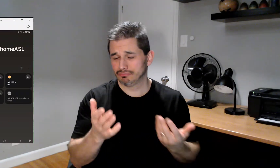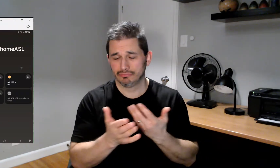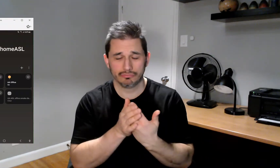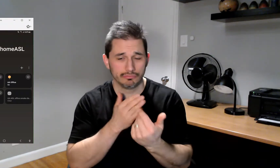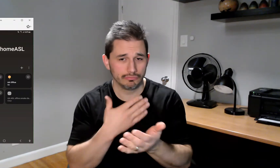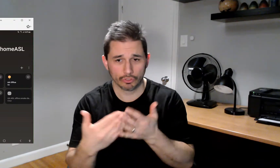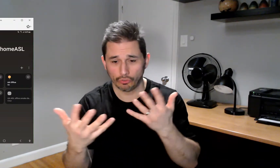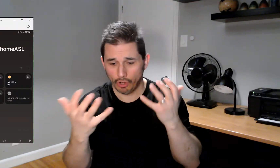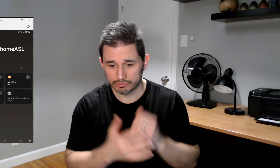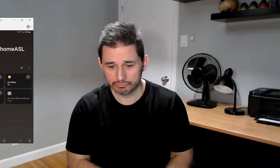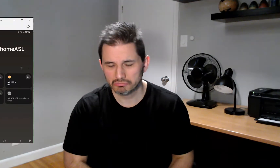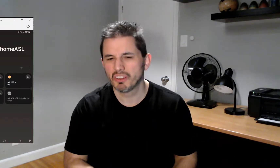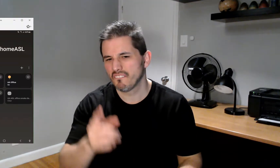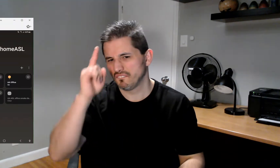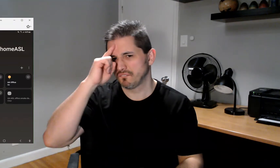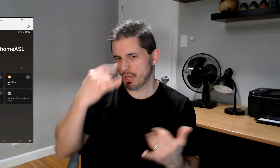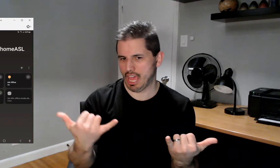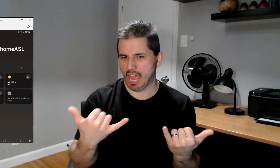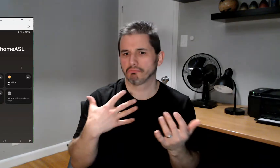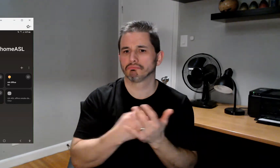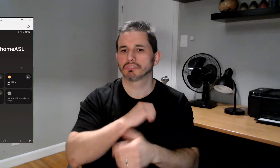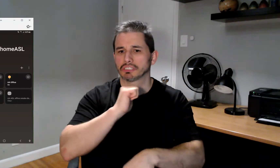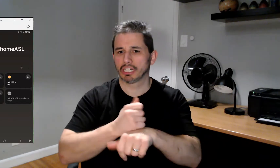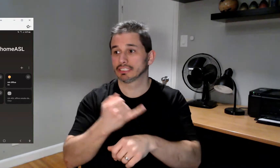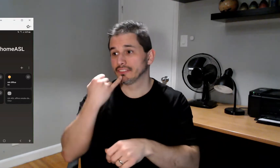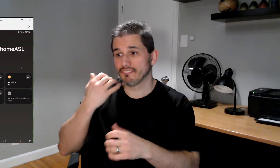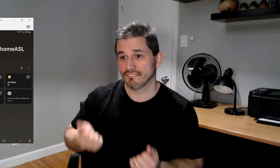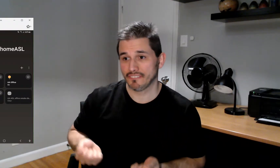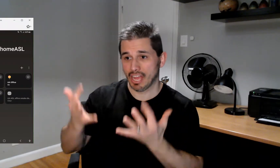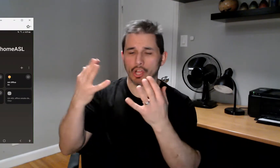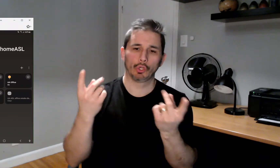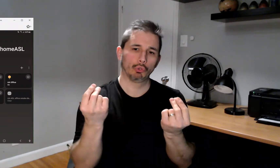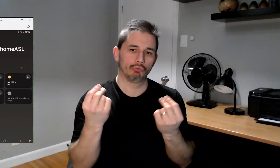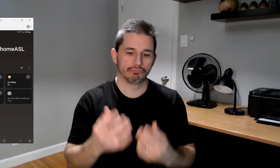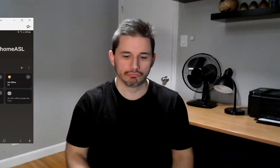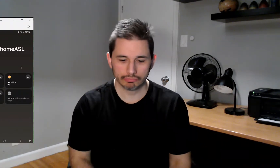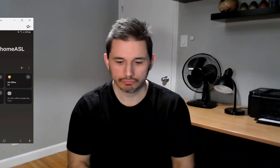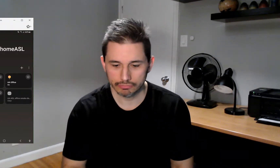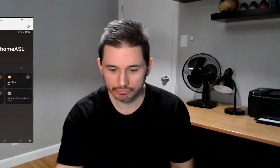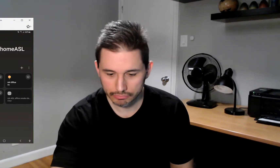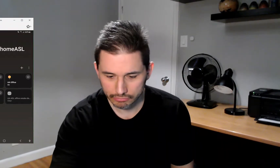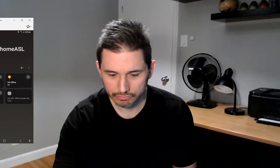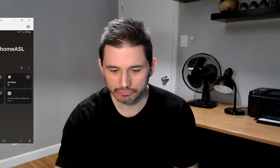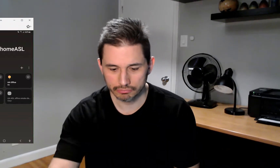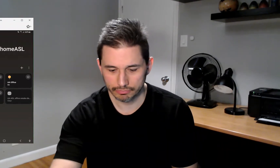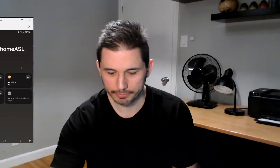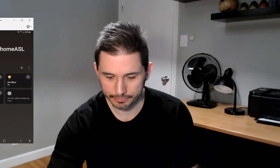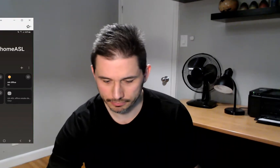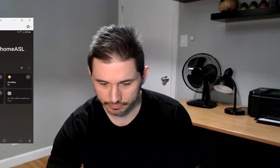when the smoke clears, whatever you want. For now, I'll just set up, if it detects fire, what should